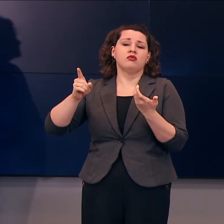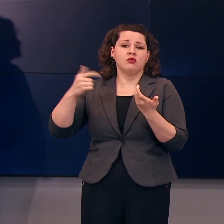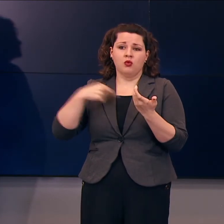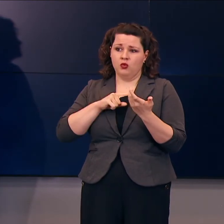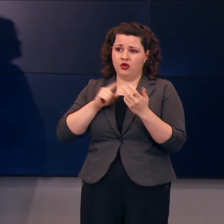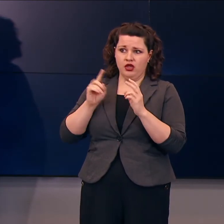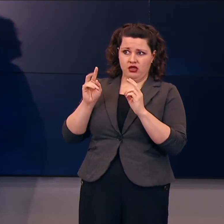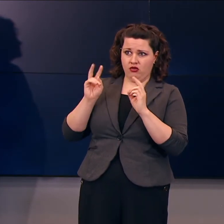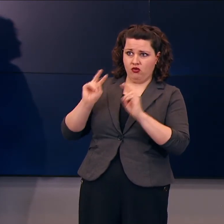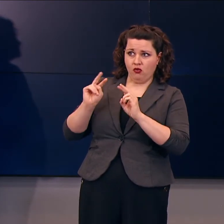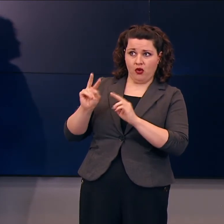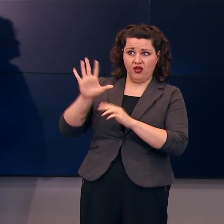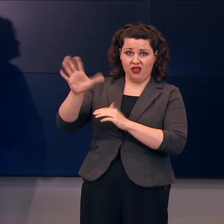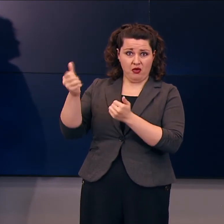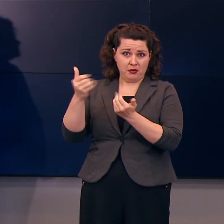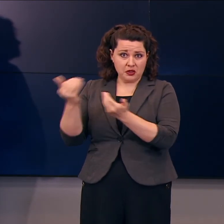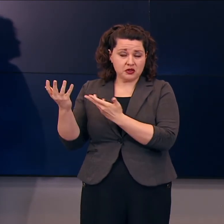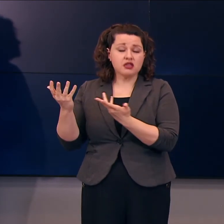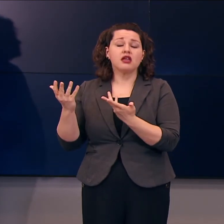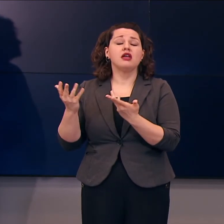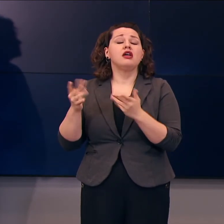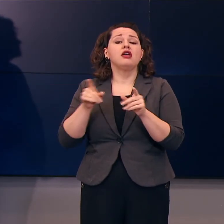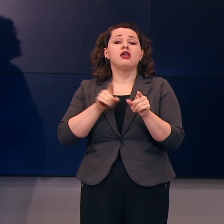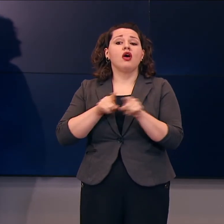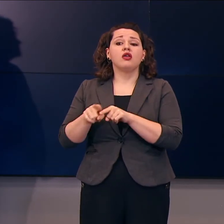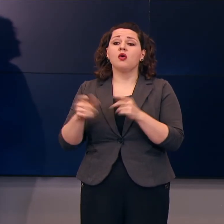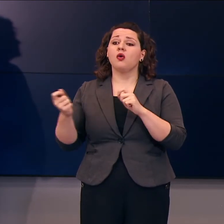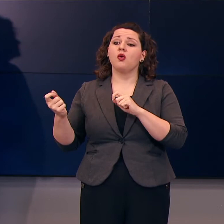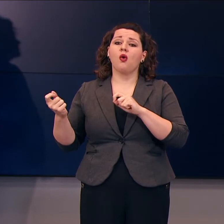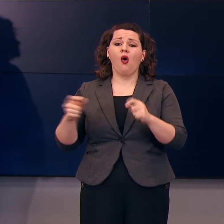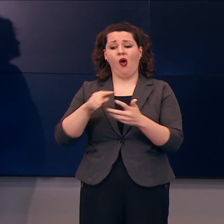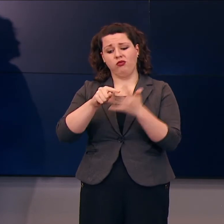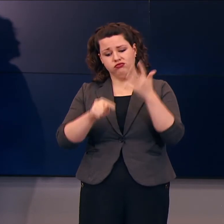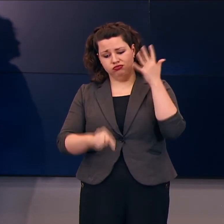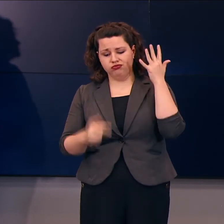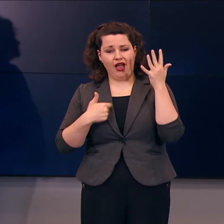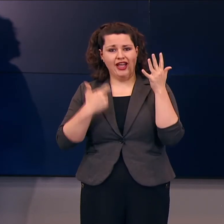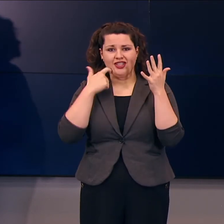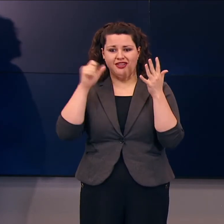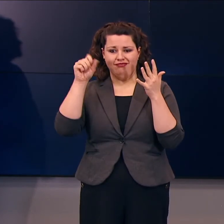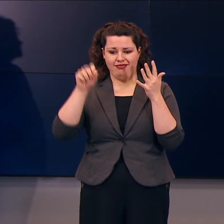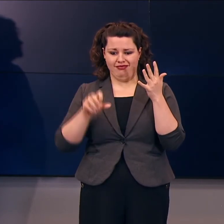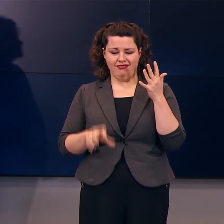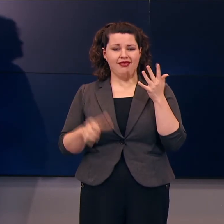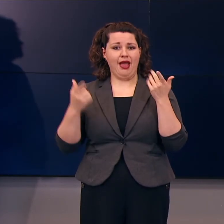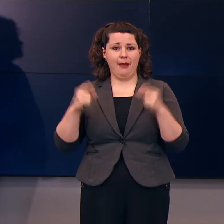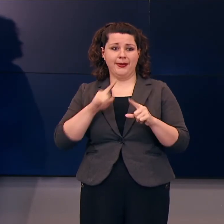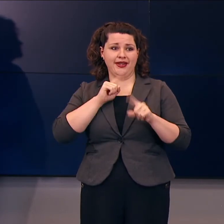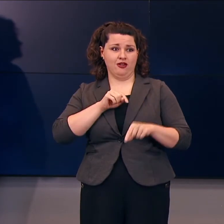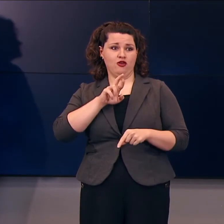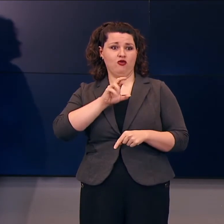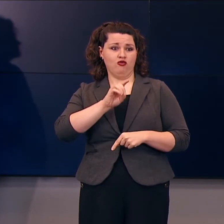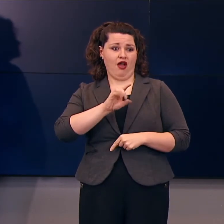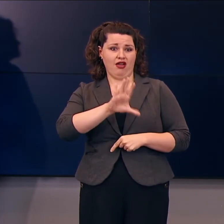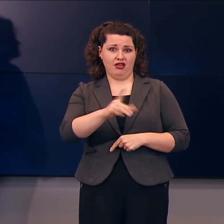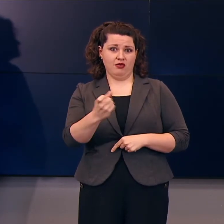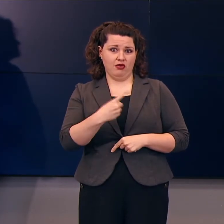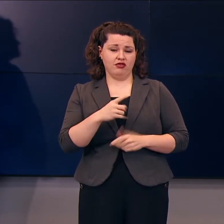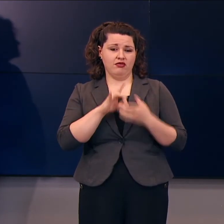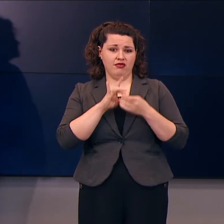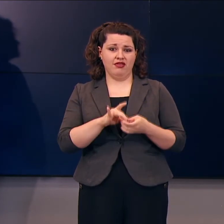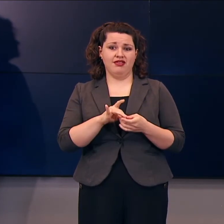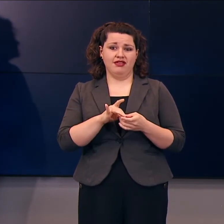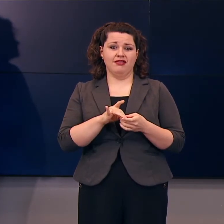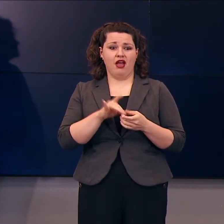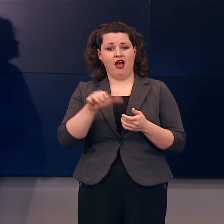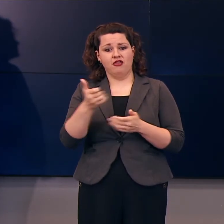look at what some of those recommendations are, as well as all of the other things that I just listed when I was answering Rod's question about additional